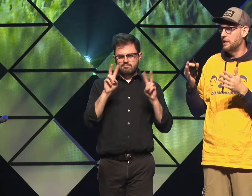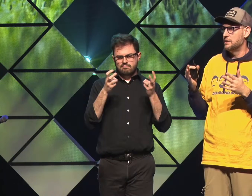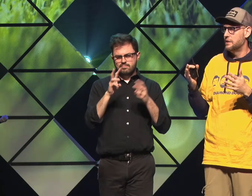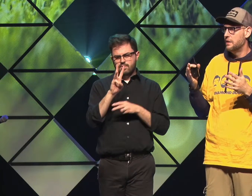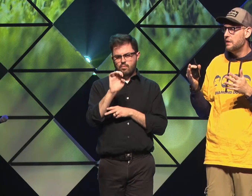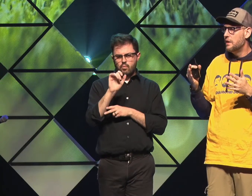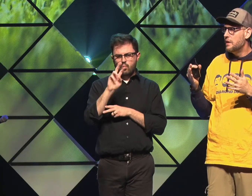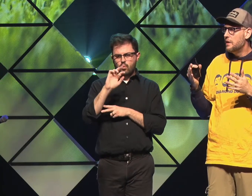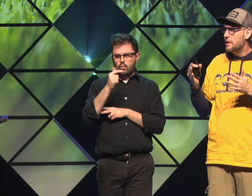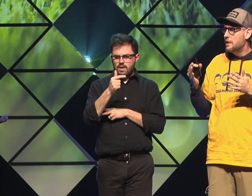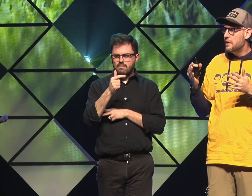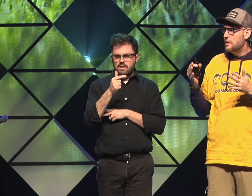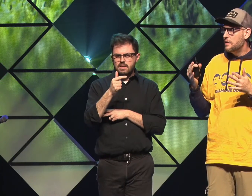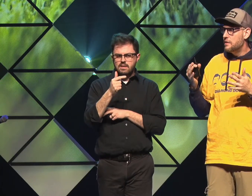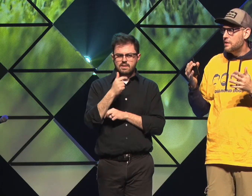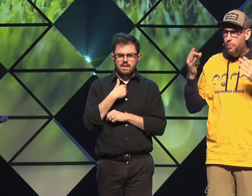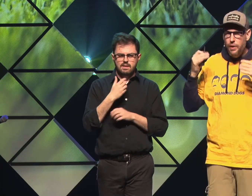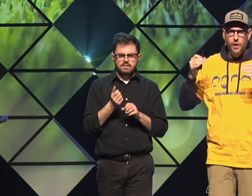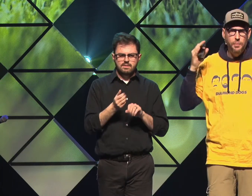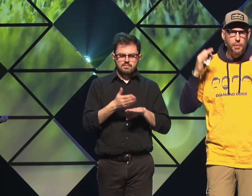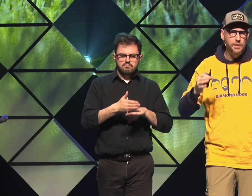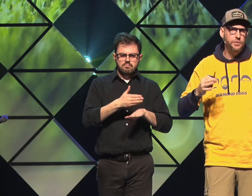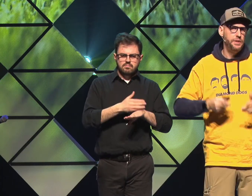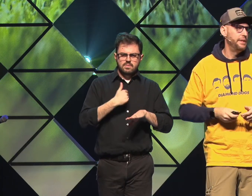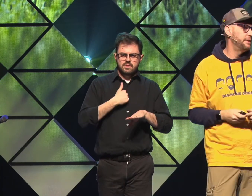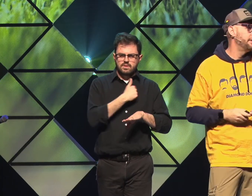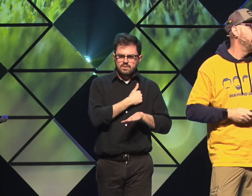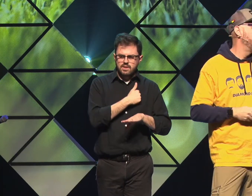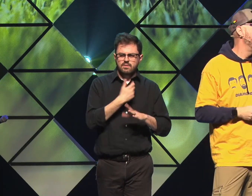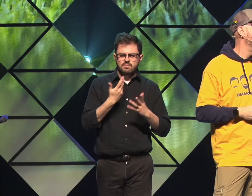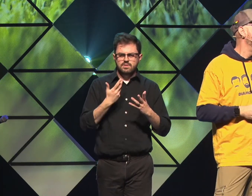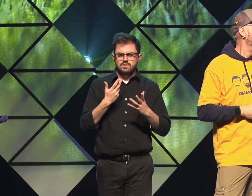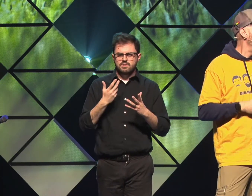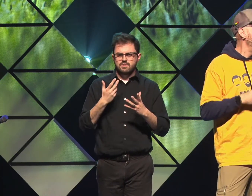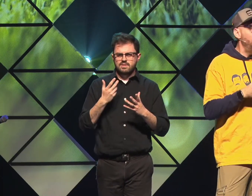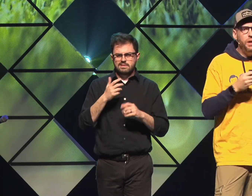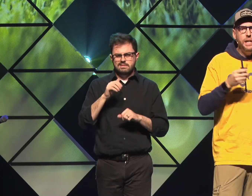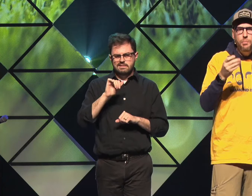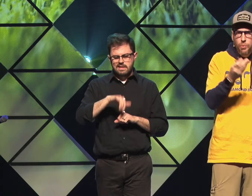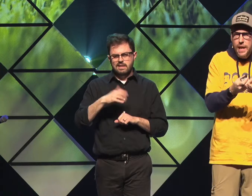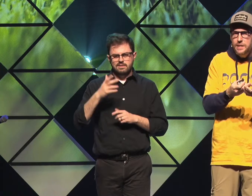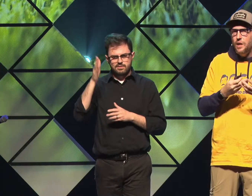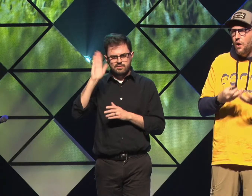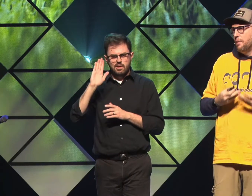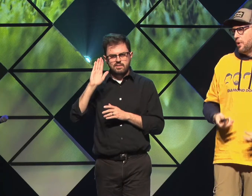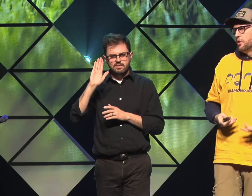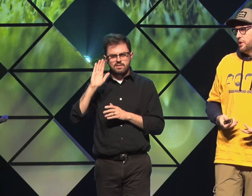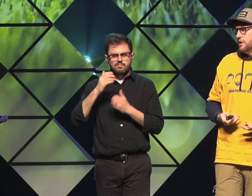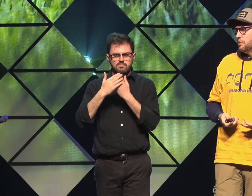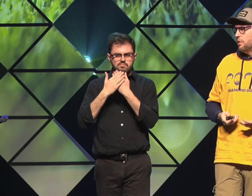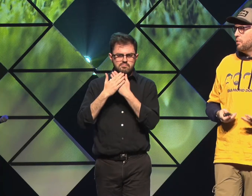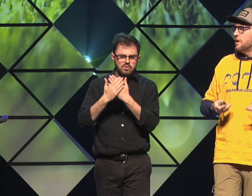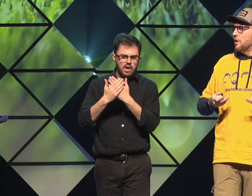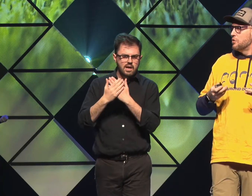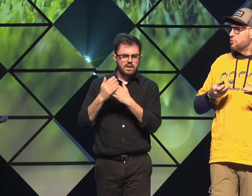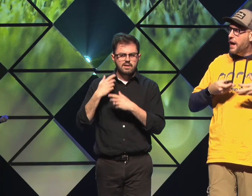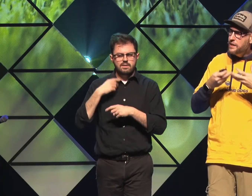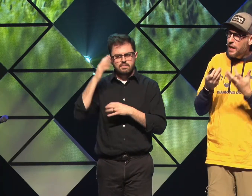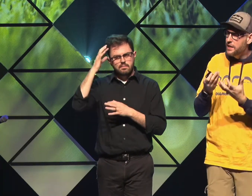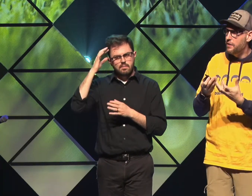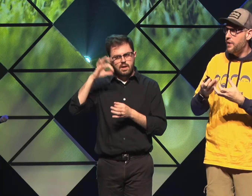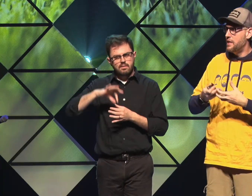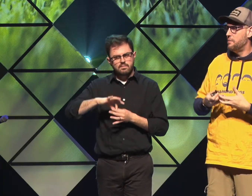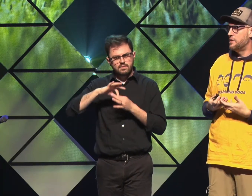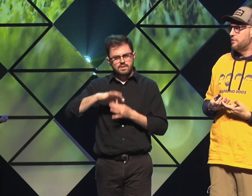in us. The prayer, the mindfulness. And when we embrace our emotions, when we